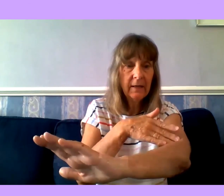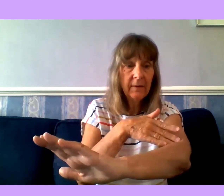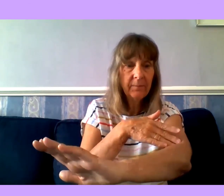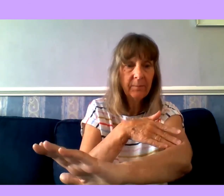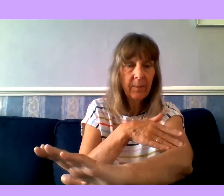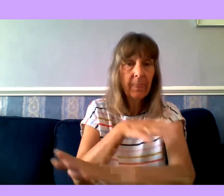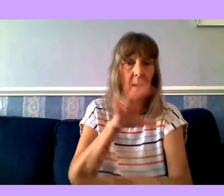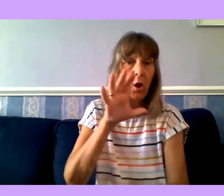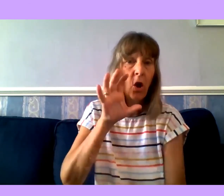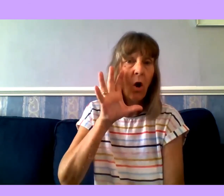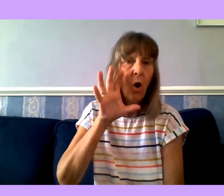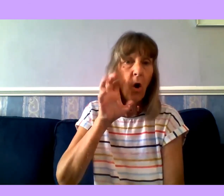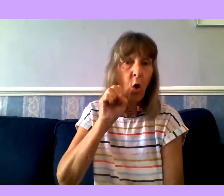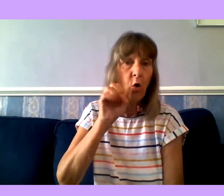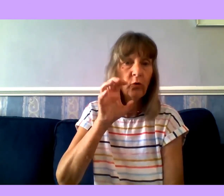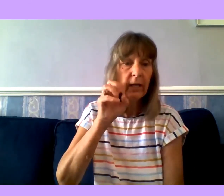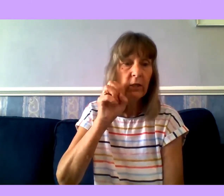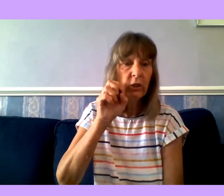green,